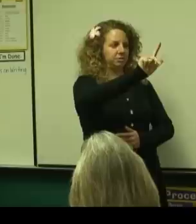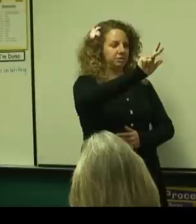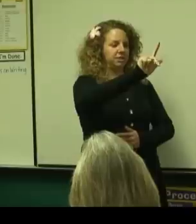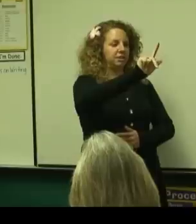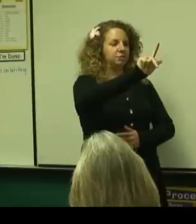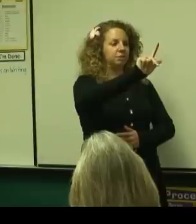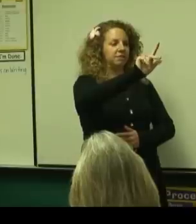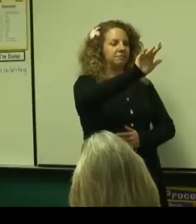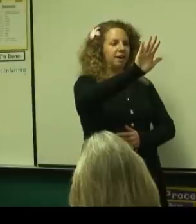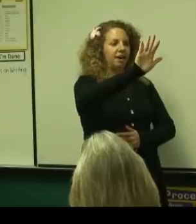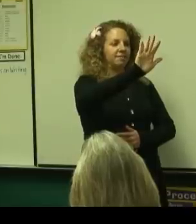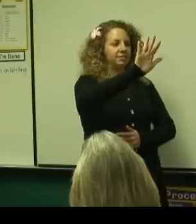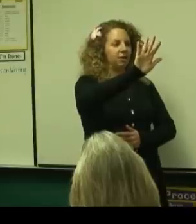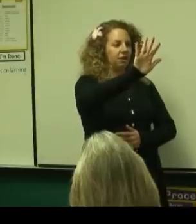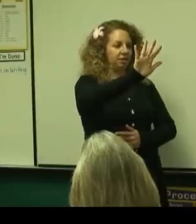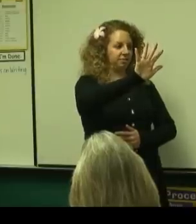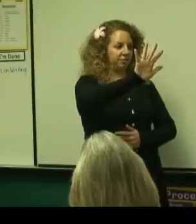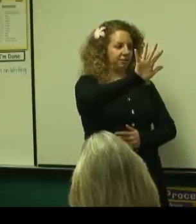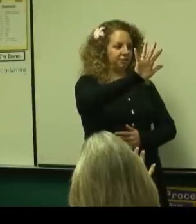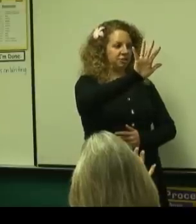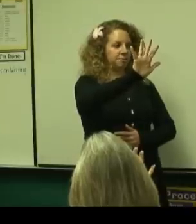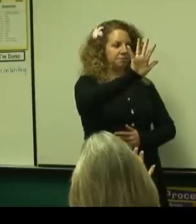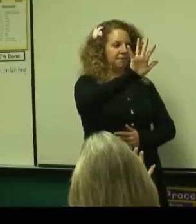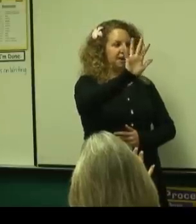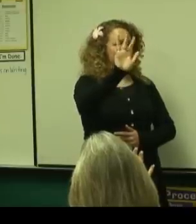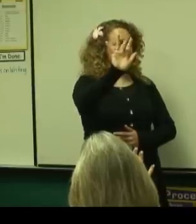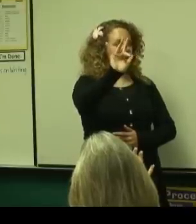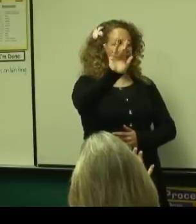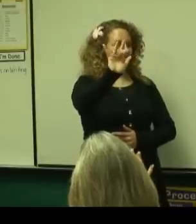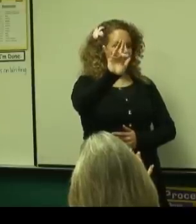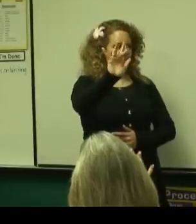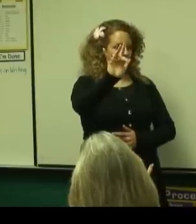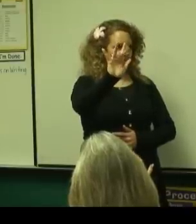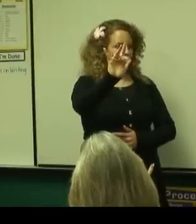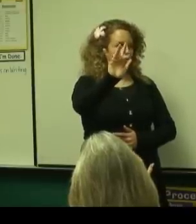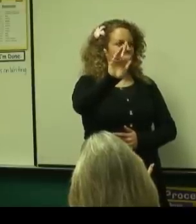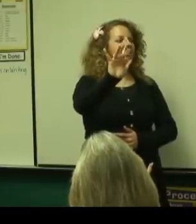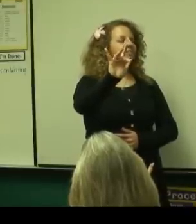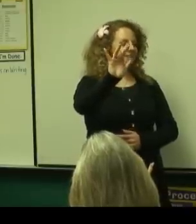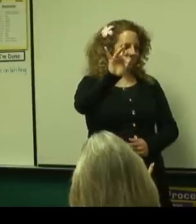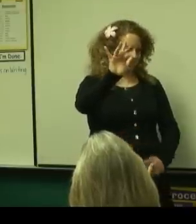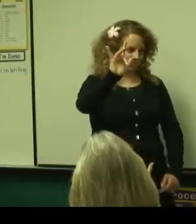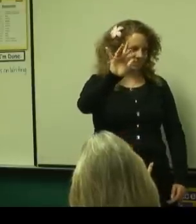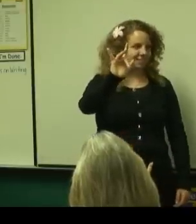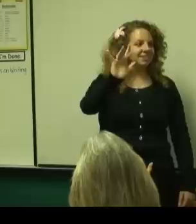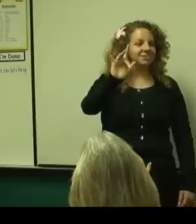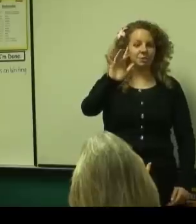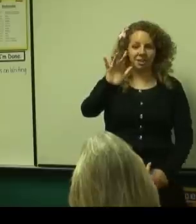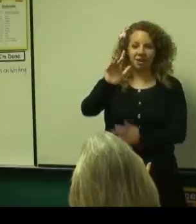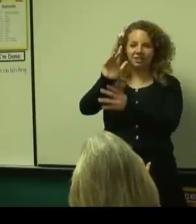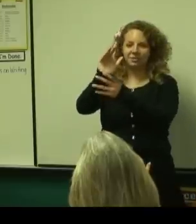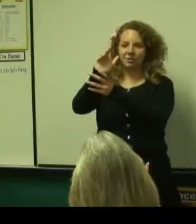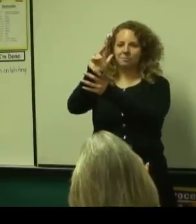wiggles. 25 is all of your fingers are up, the 5, Oh. and then it wiggles from there. Yes. So they are different,